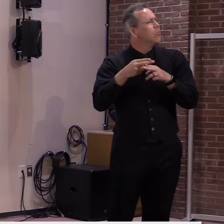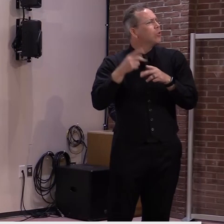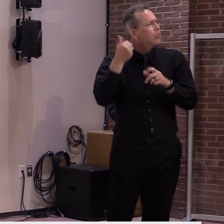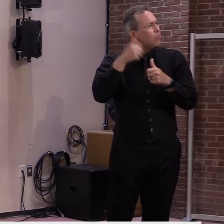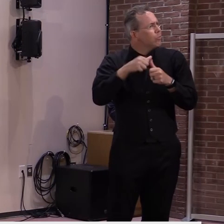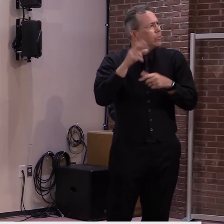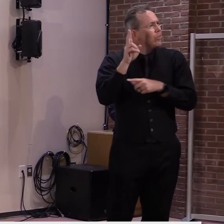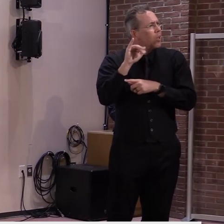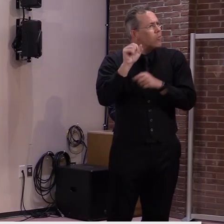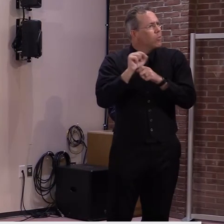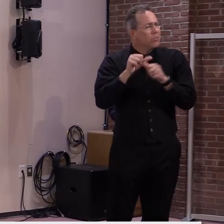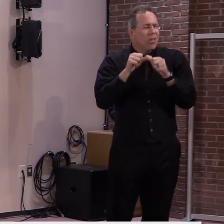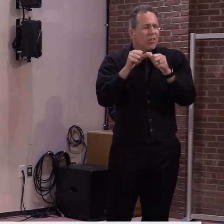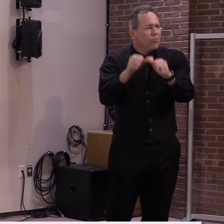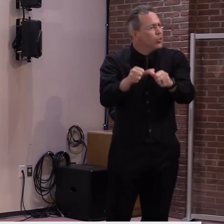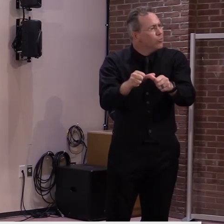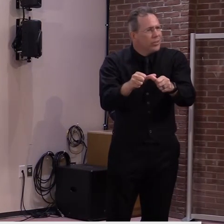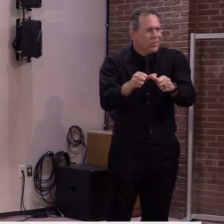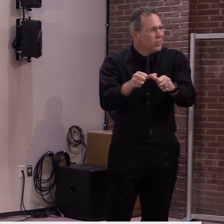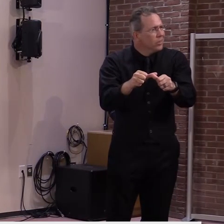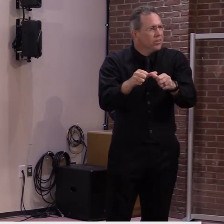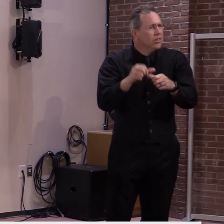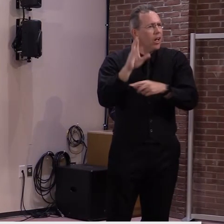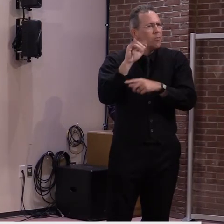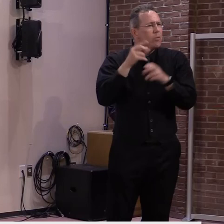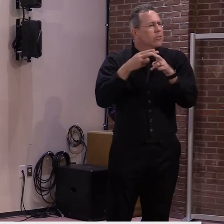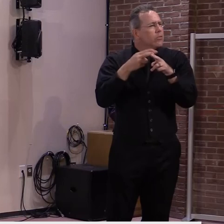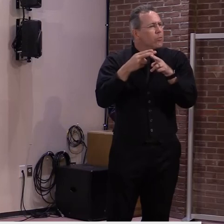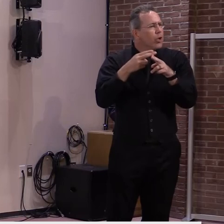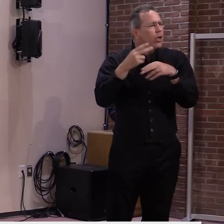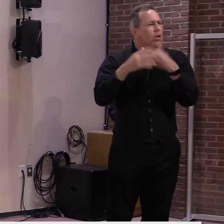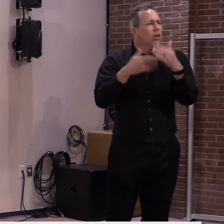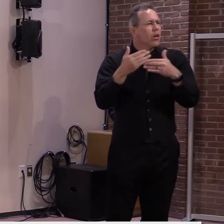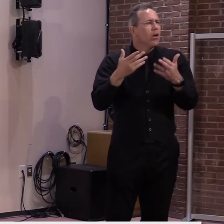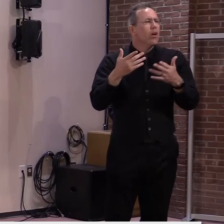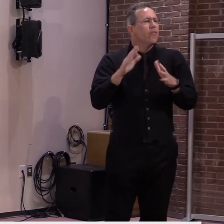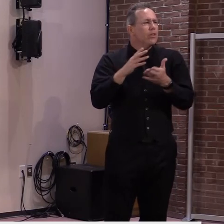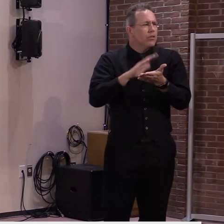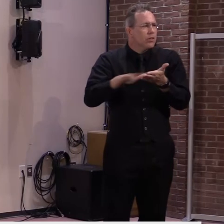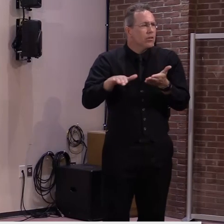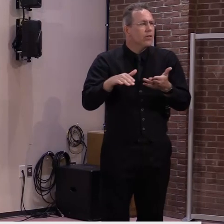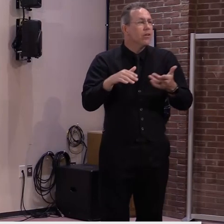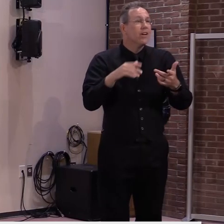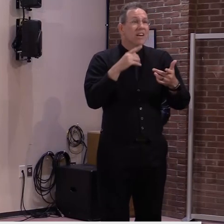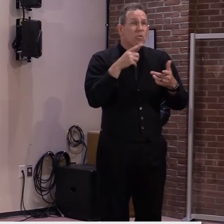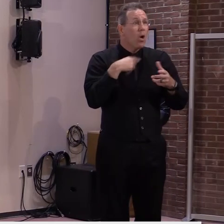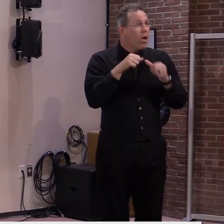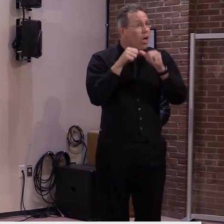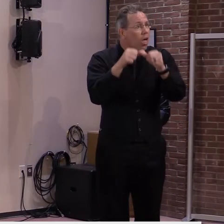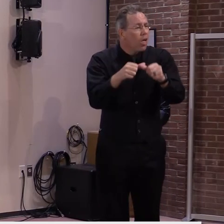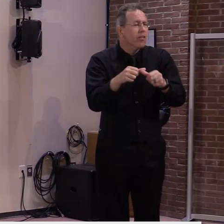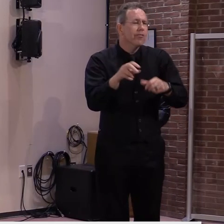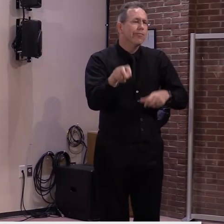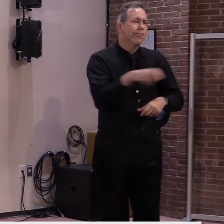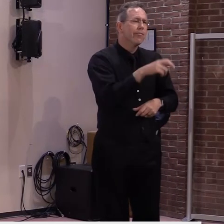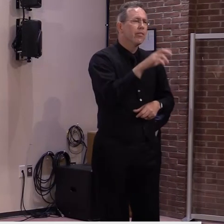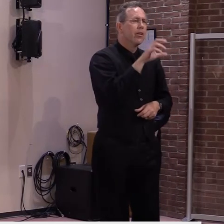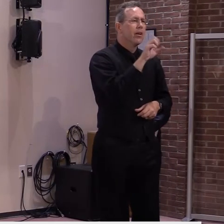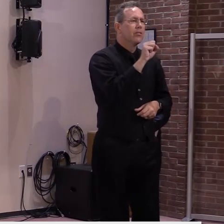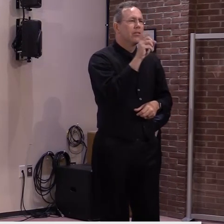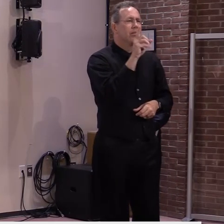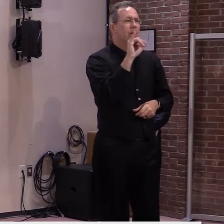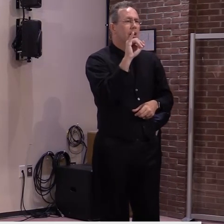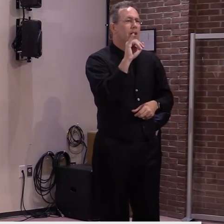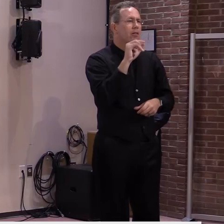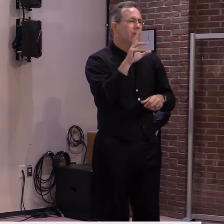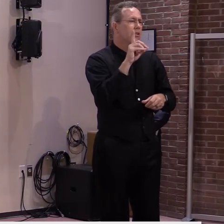another benefit out there that is more appropriate under those conditions. Okay. Great. Thank you very much. It's